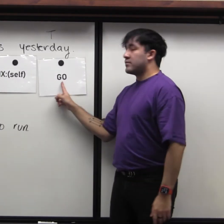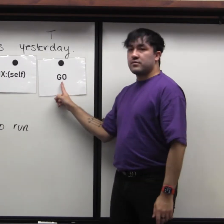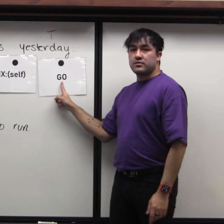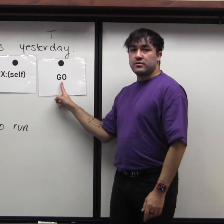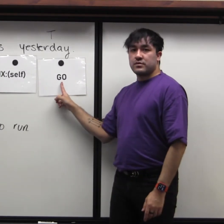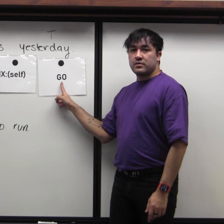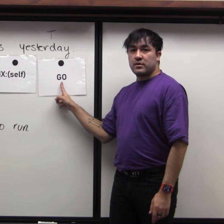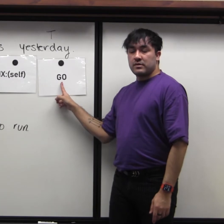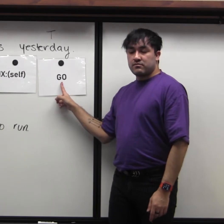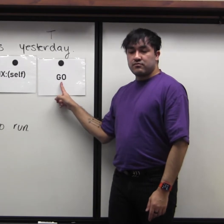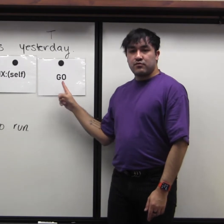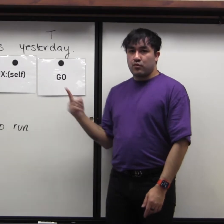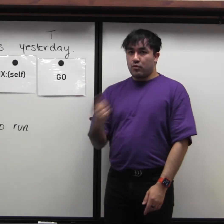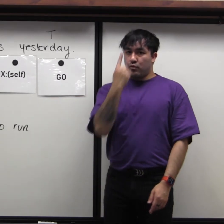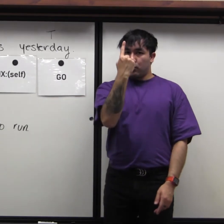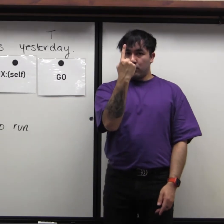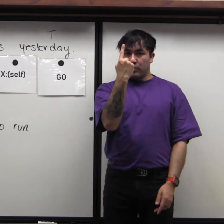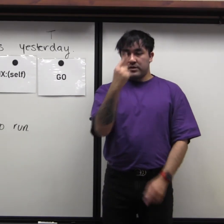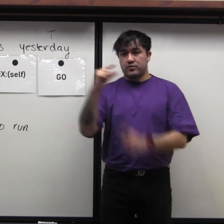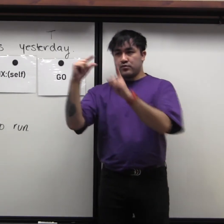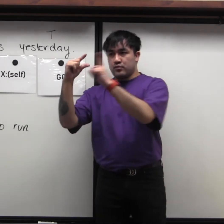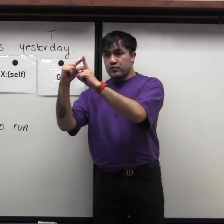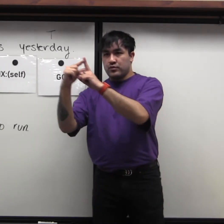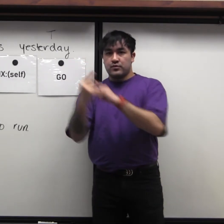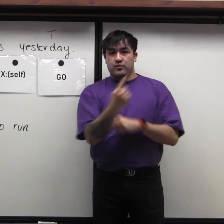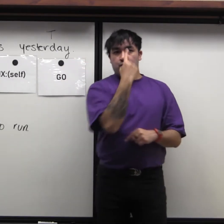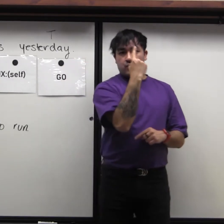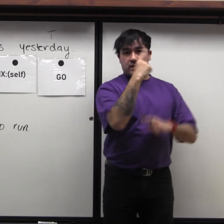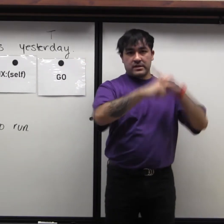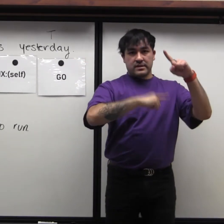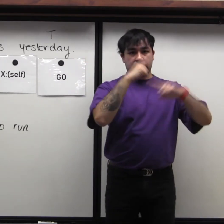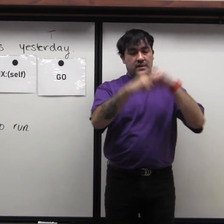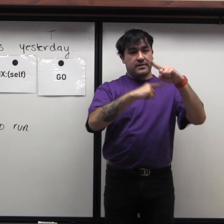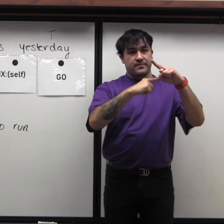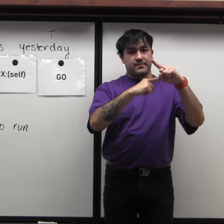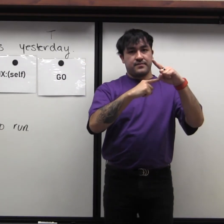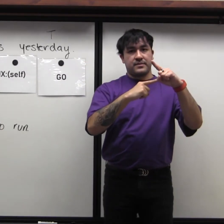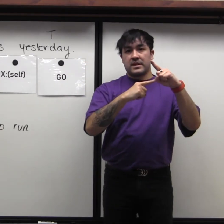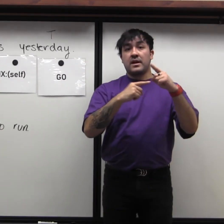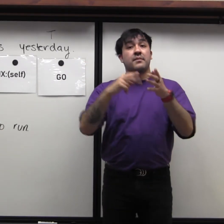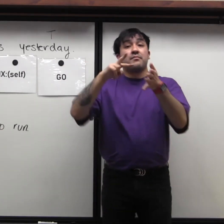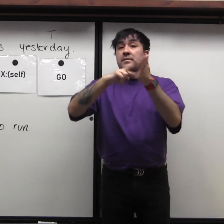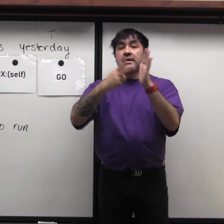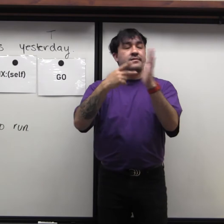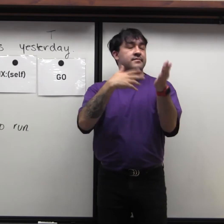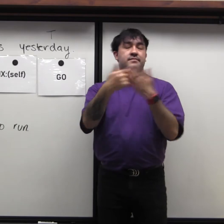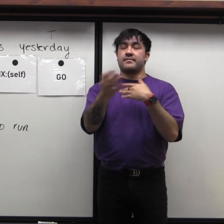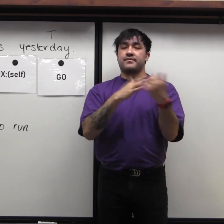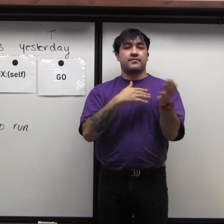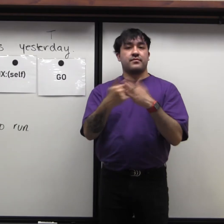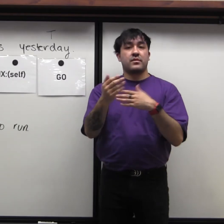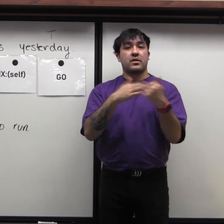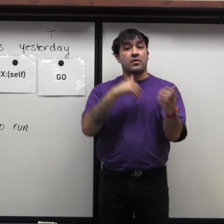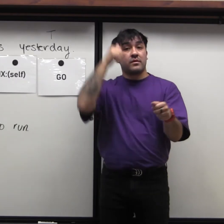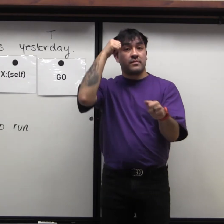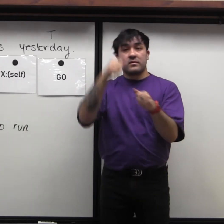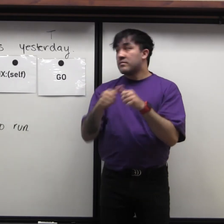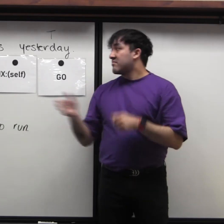just write the word go. So when I see the word go in my gloss, I know exactly what to sign. I don't have to think something different.